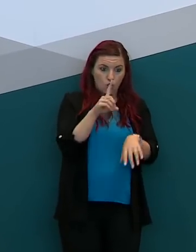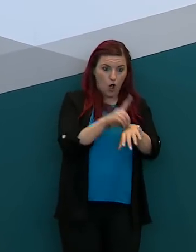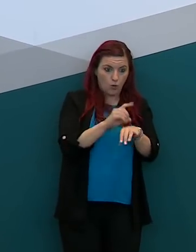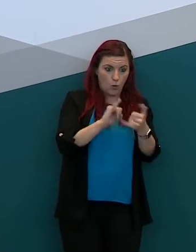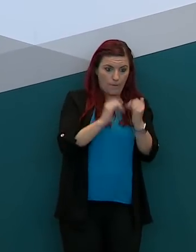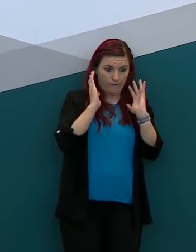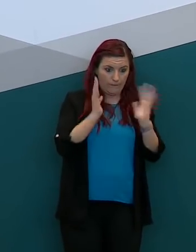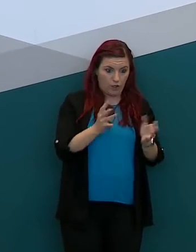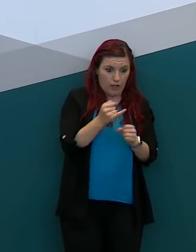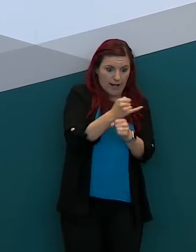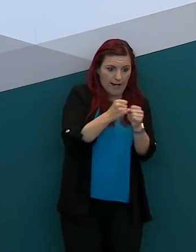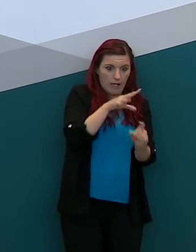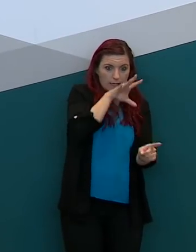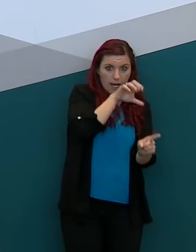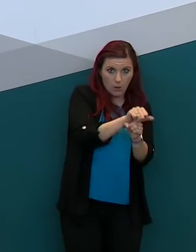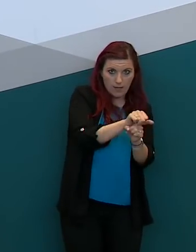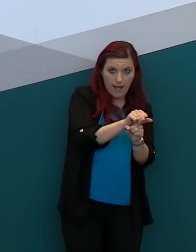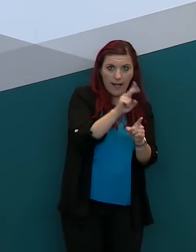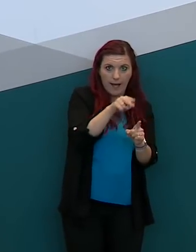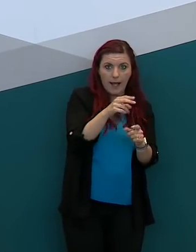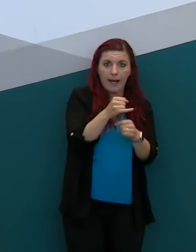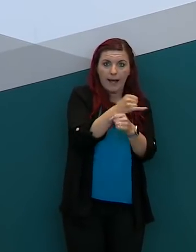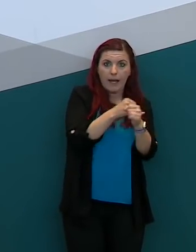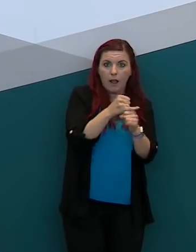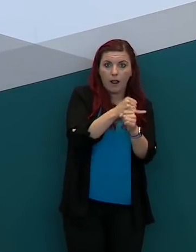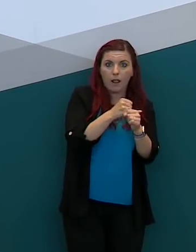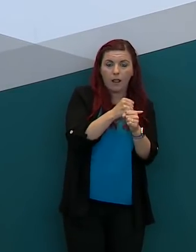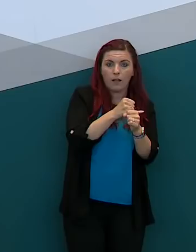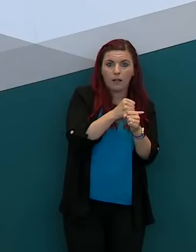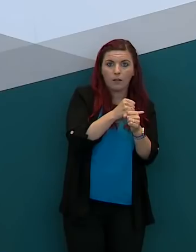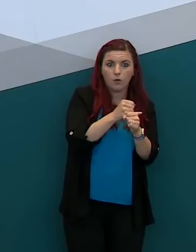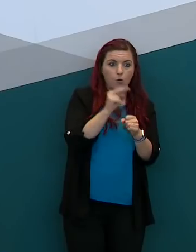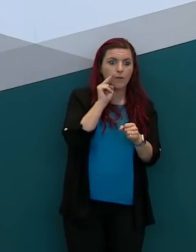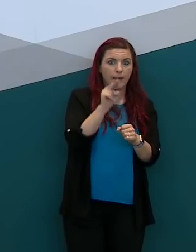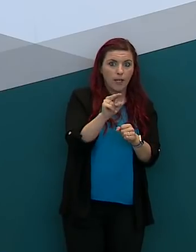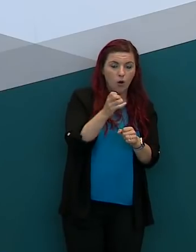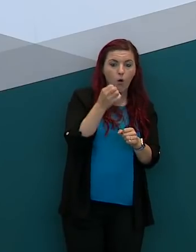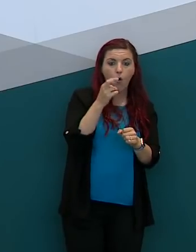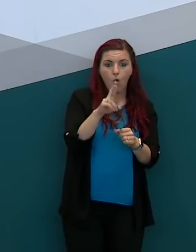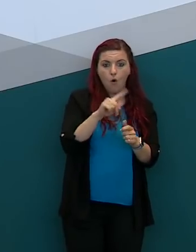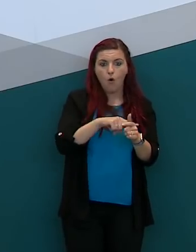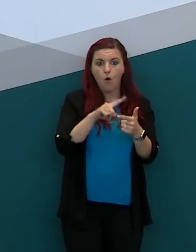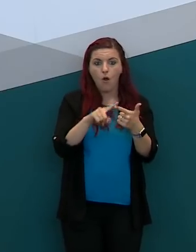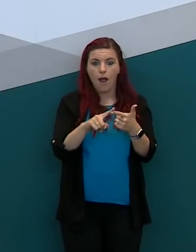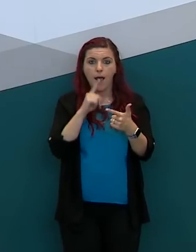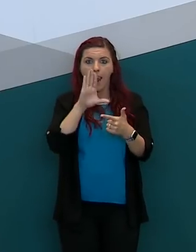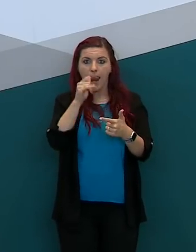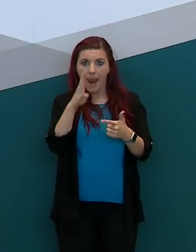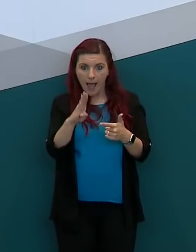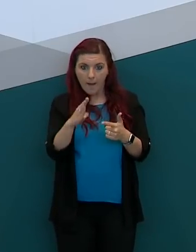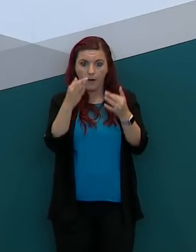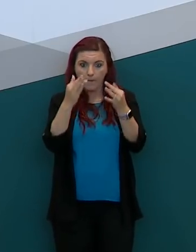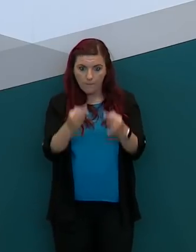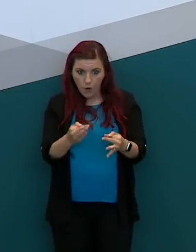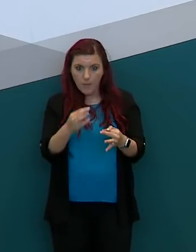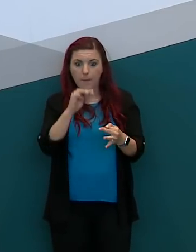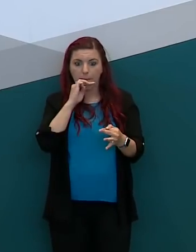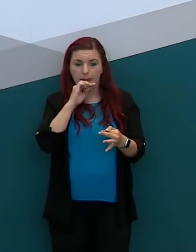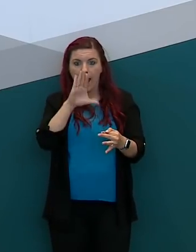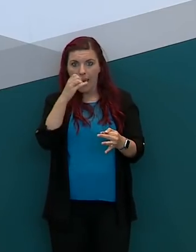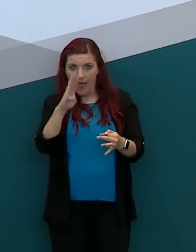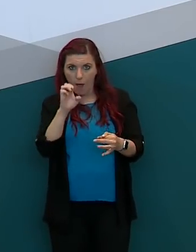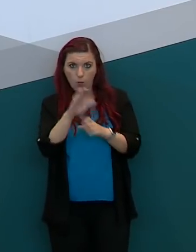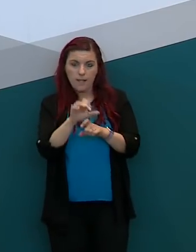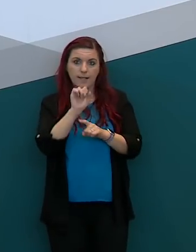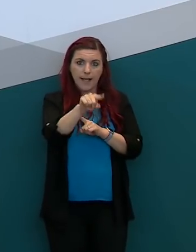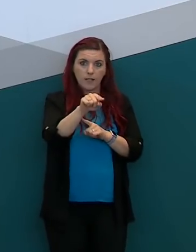diagnosis and make a clinical notification of a prescribed infectious disease, or a laboratory diagnosis can lead to a laboratory making that notification as well.